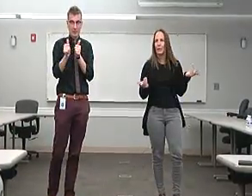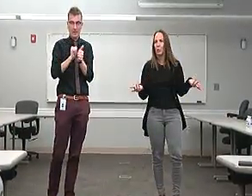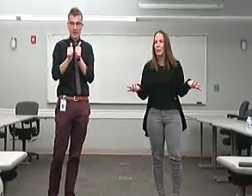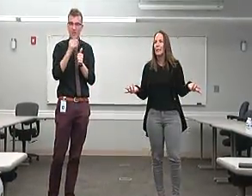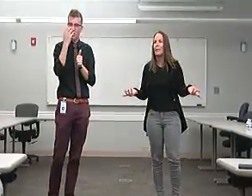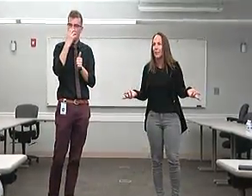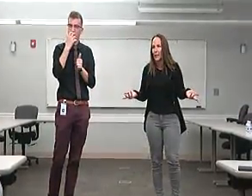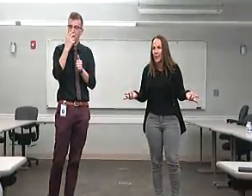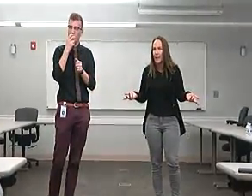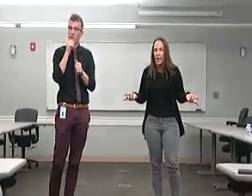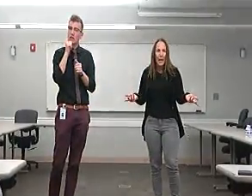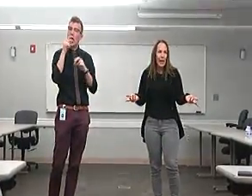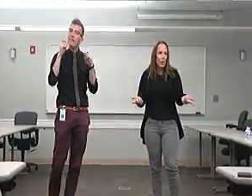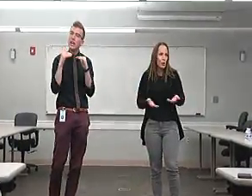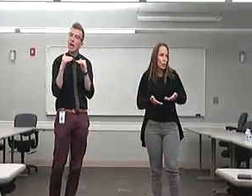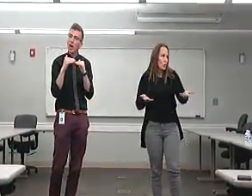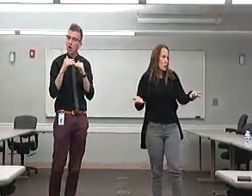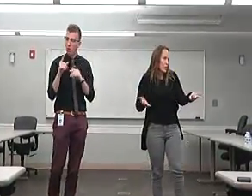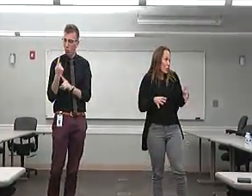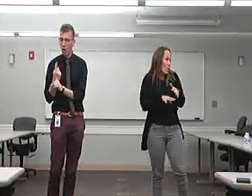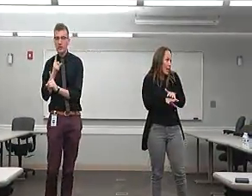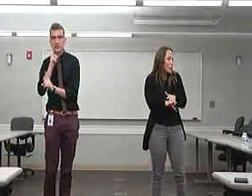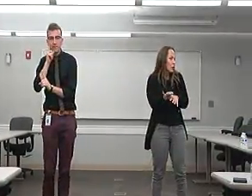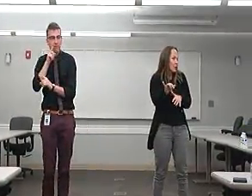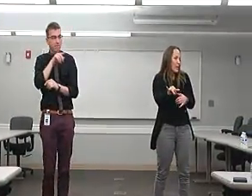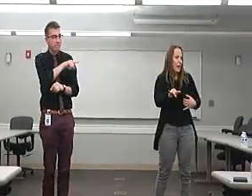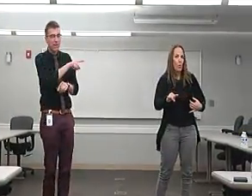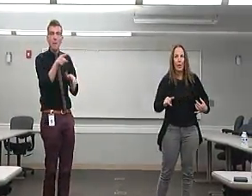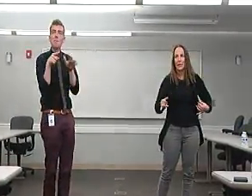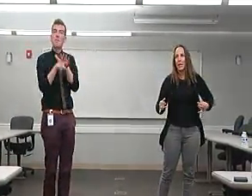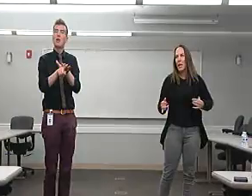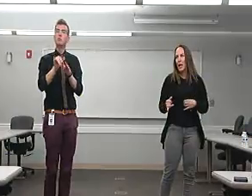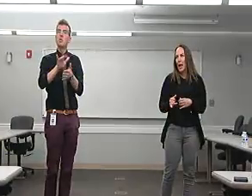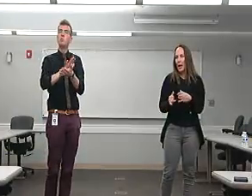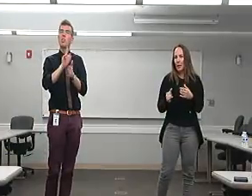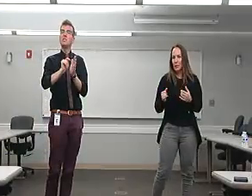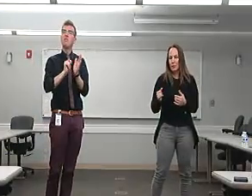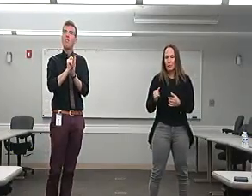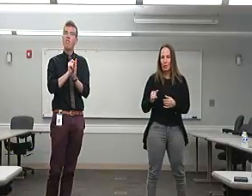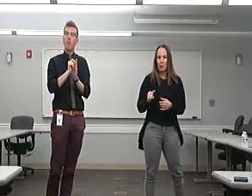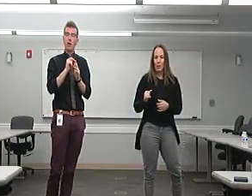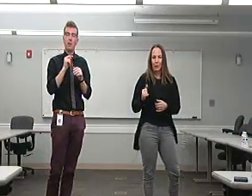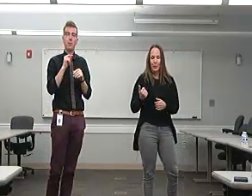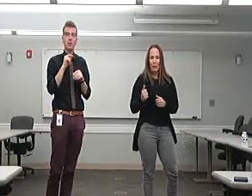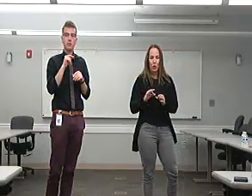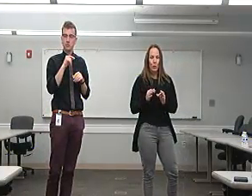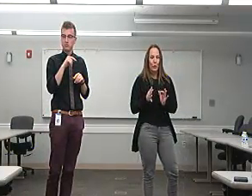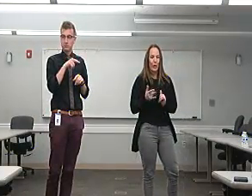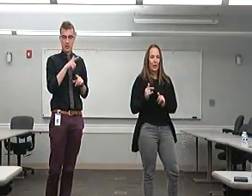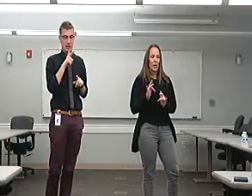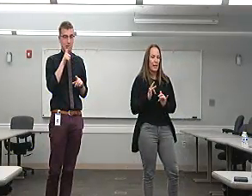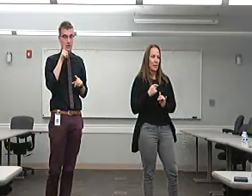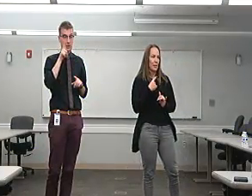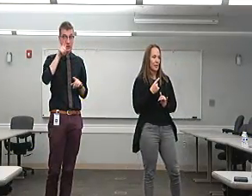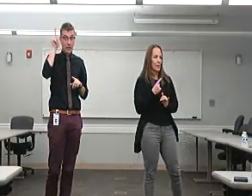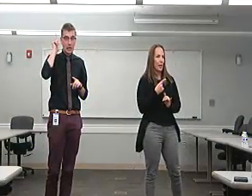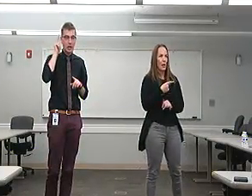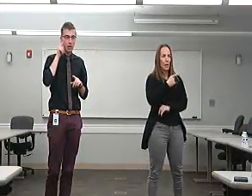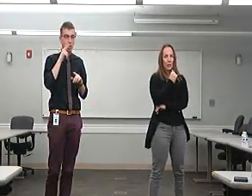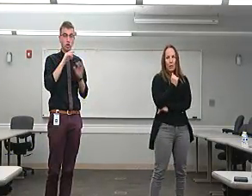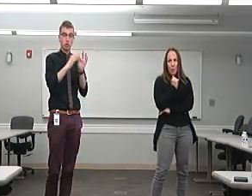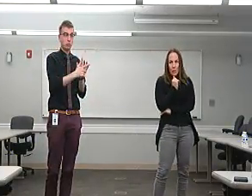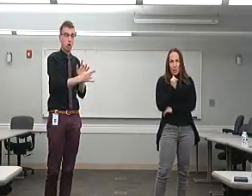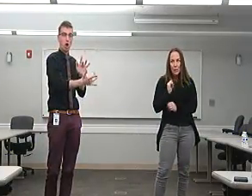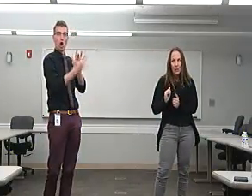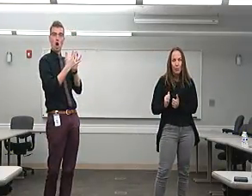kid in a school, Main Street at that point, and Leah's interpreter had contacted us and said, Leah wants to